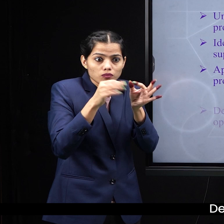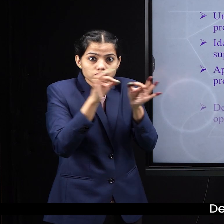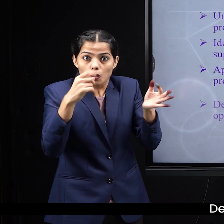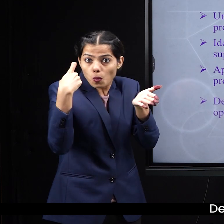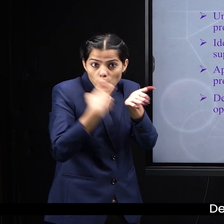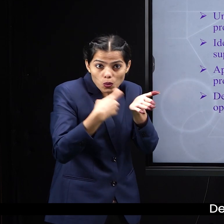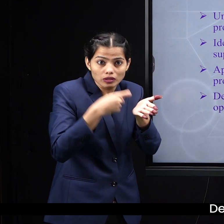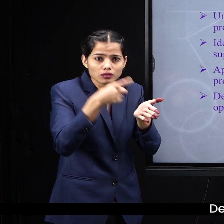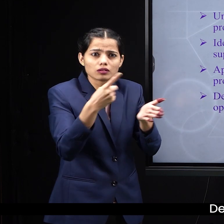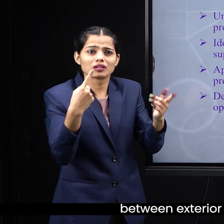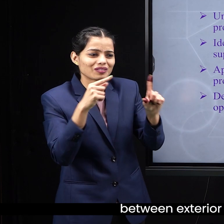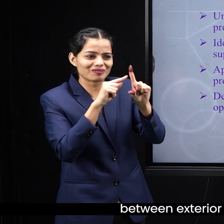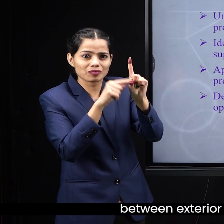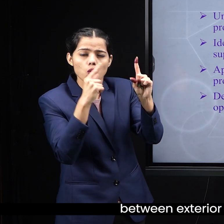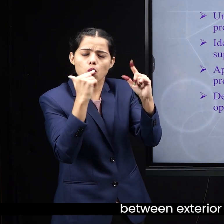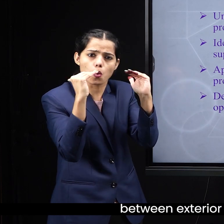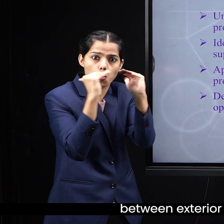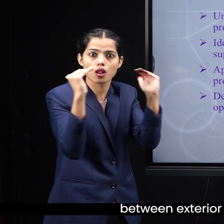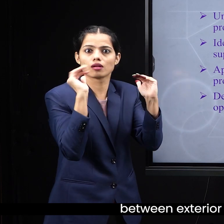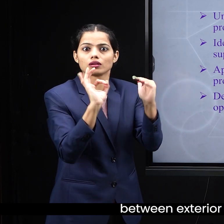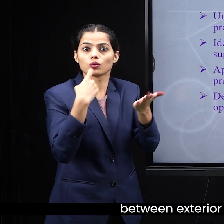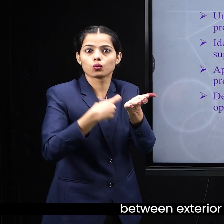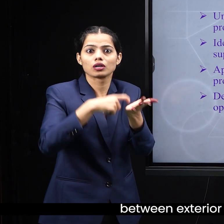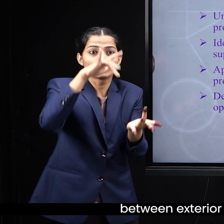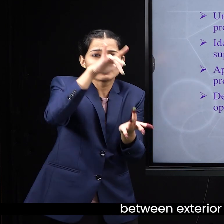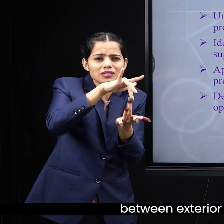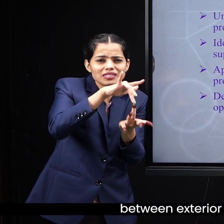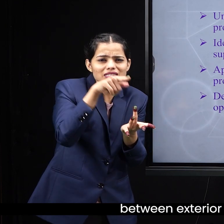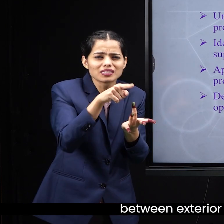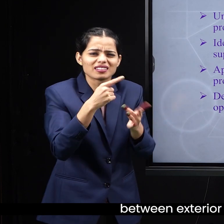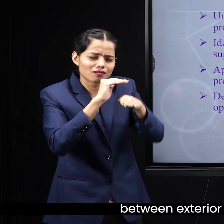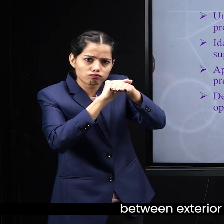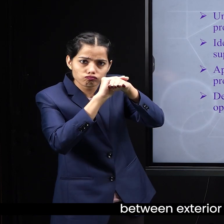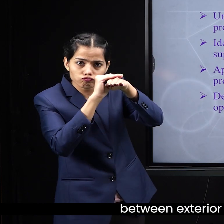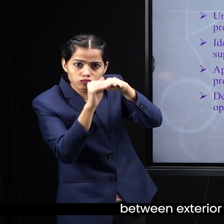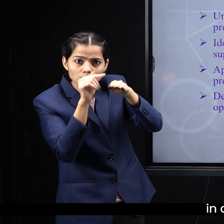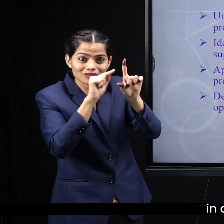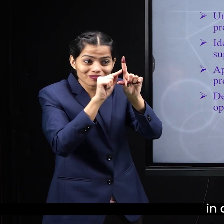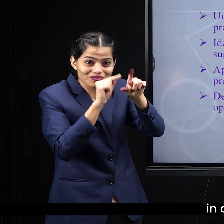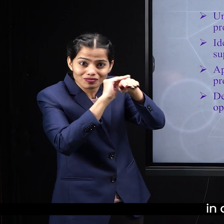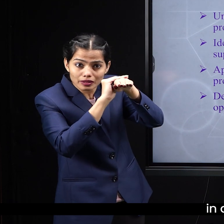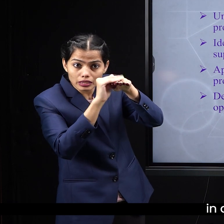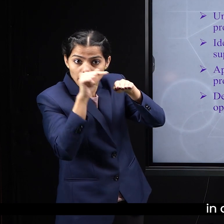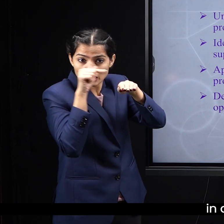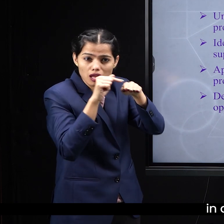Determine the equality between exterior angles and interior opposite angles in a cyclic